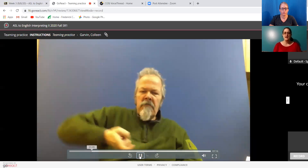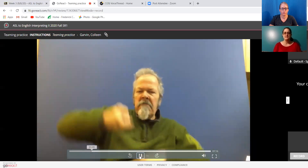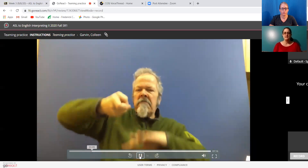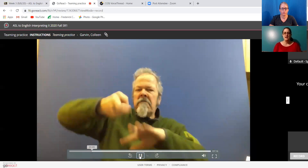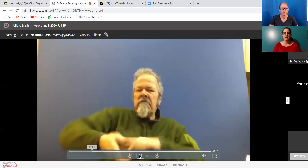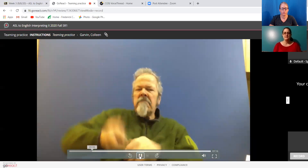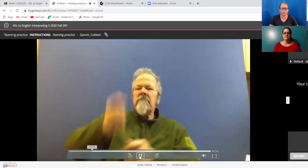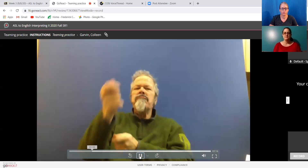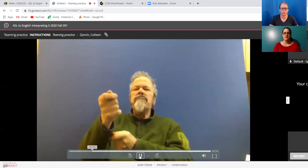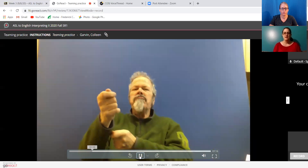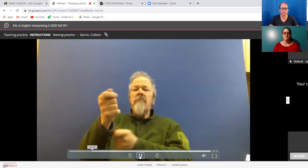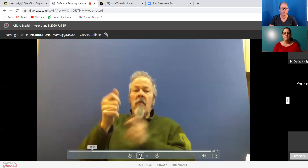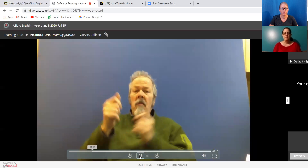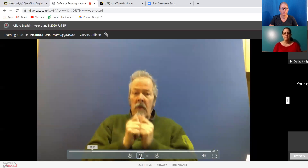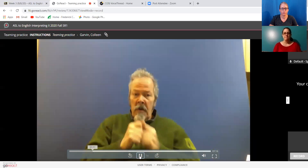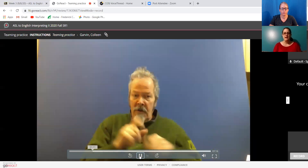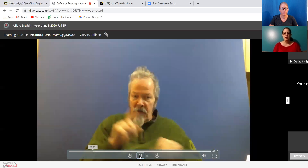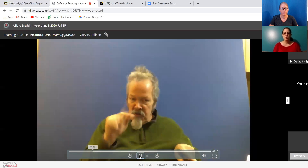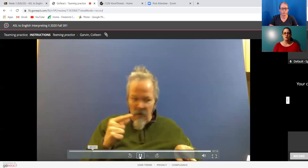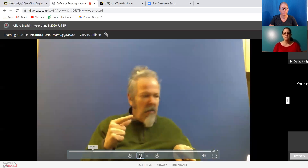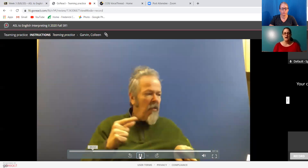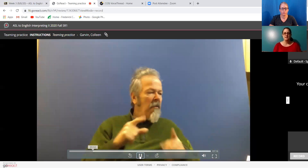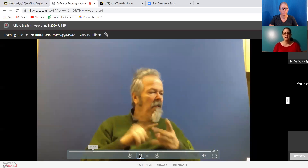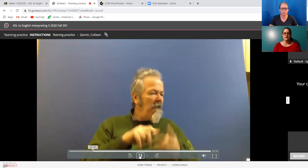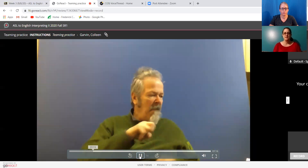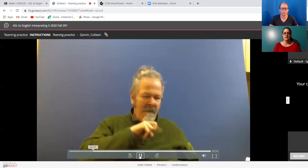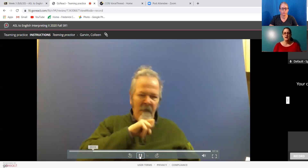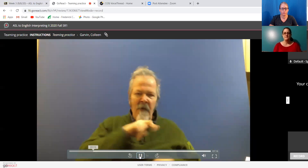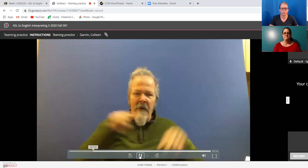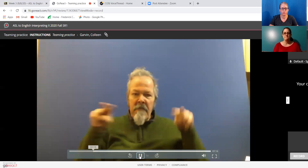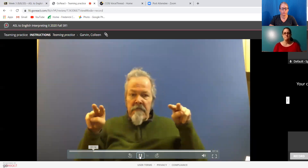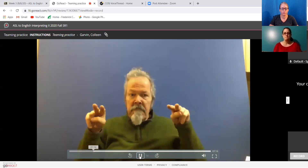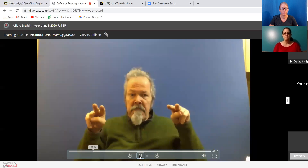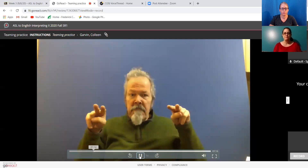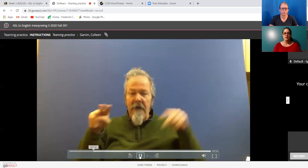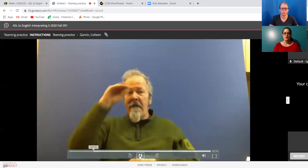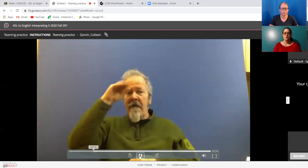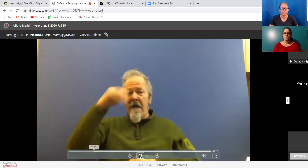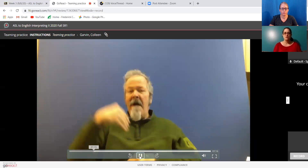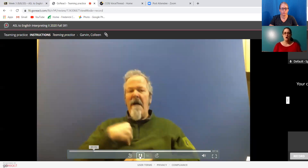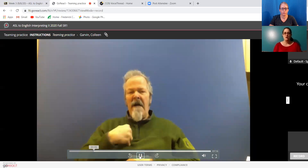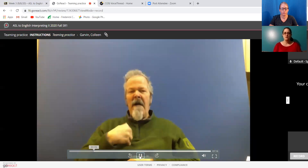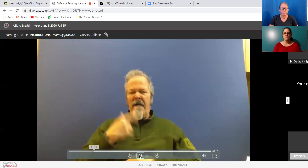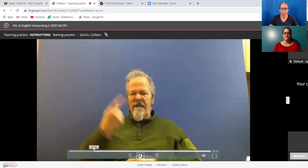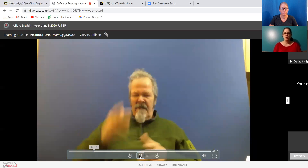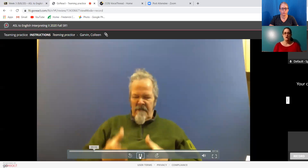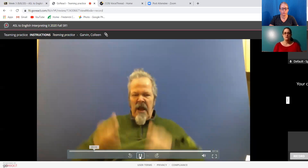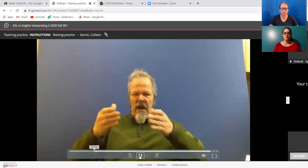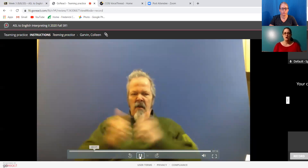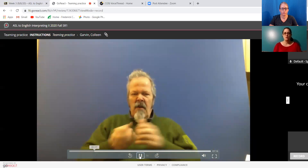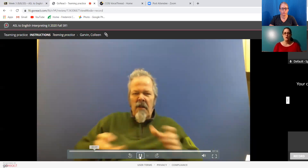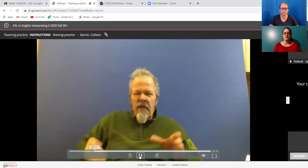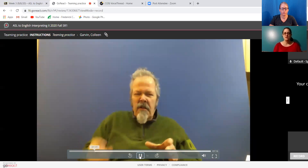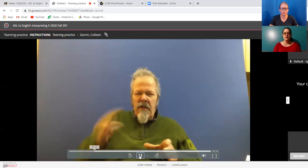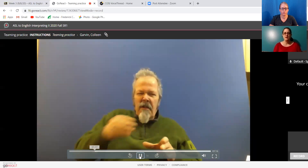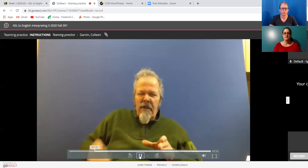and he has a line and a hook tied to the end of the line. So the dog and the frog